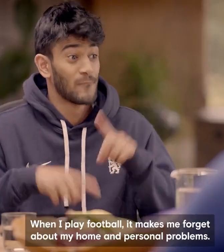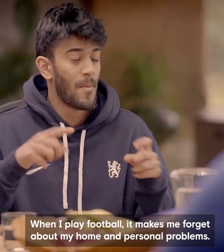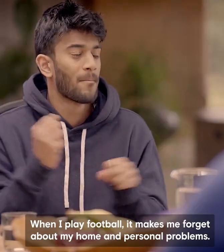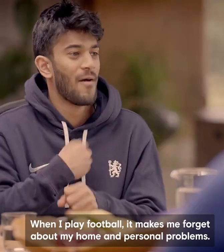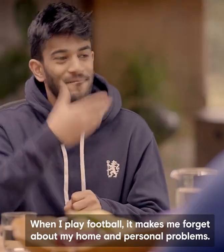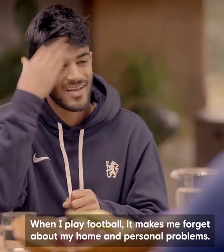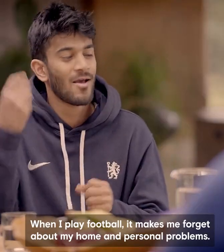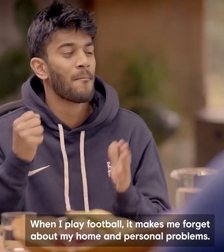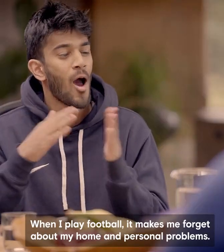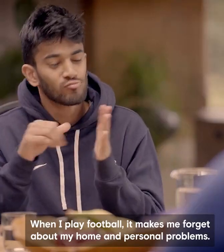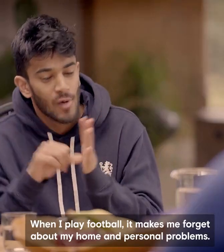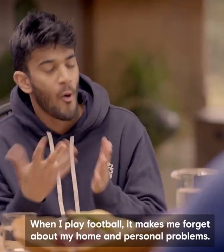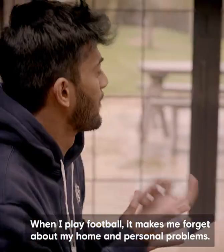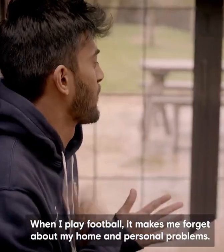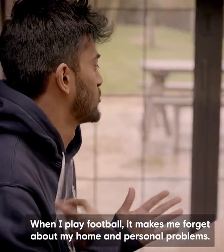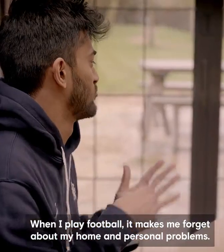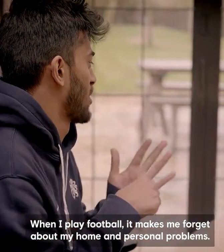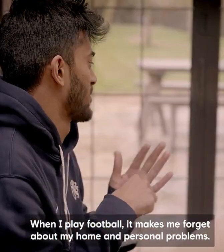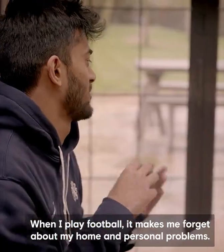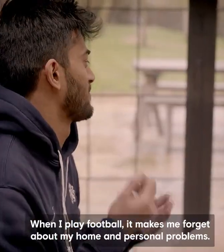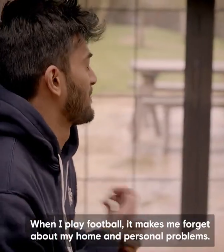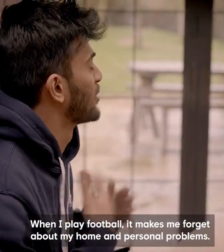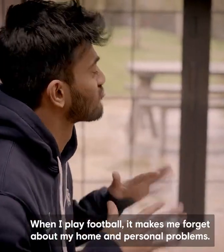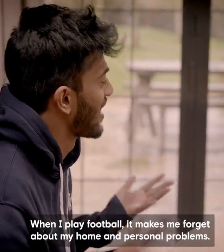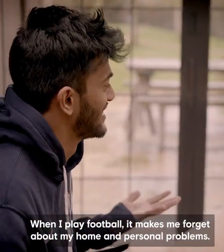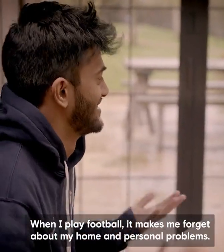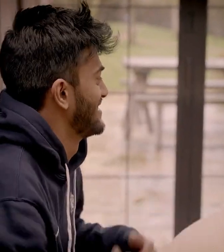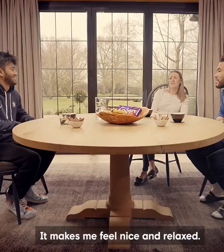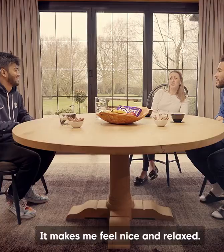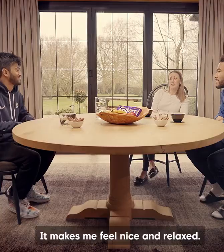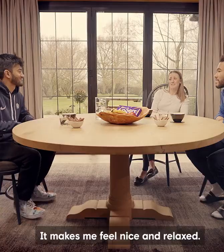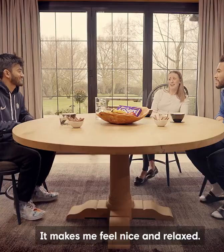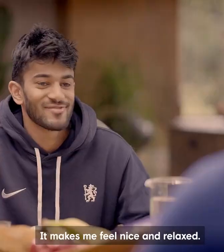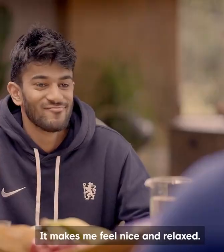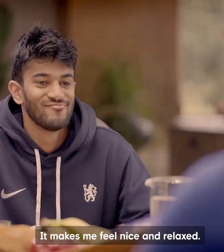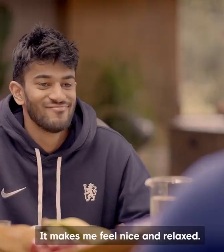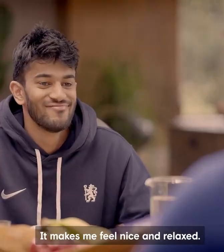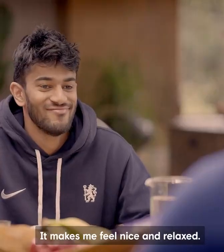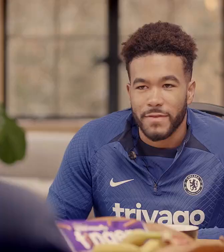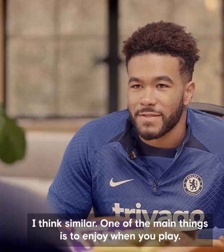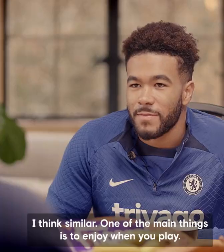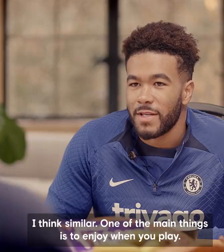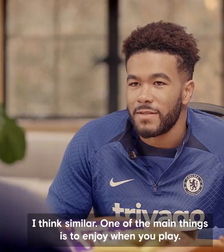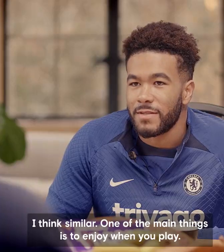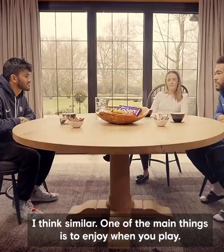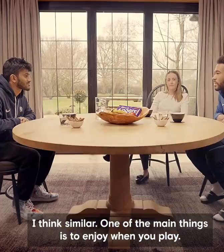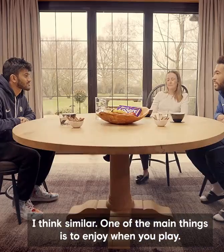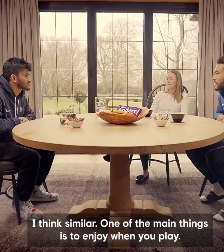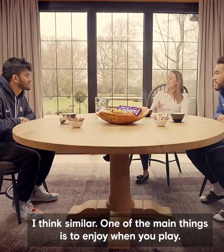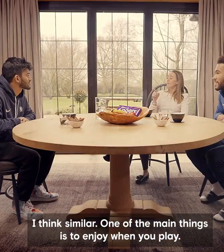When I play football myself, it makes me forget a lot about my home problems and personal problems. It makes me feel nice and relaxed. No, I think similar. One of the main things